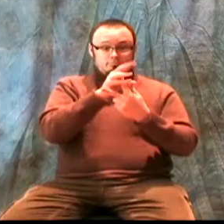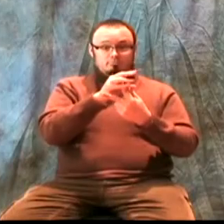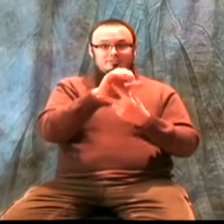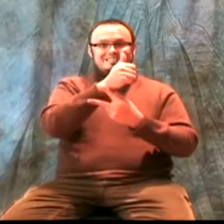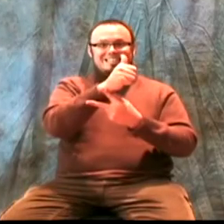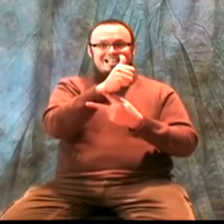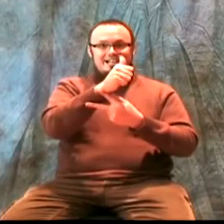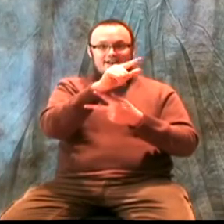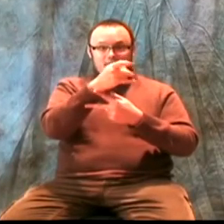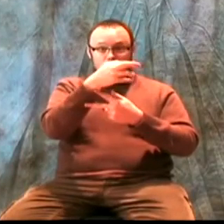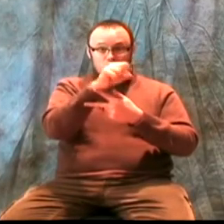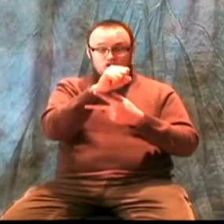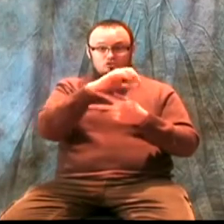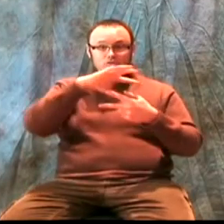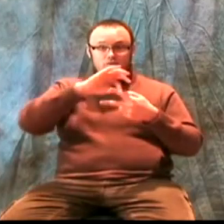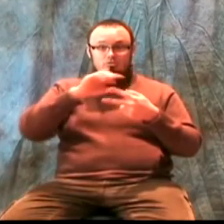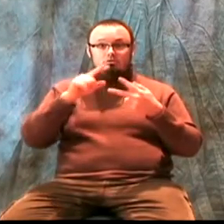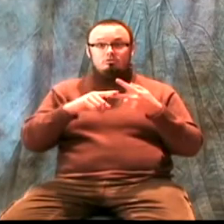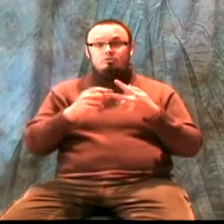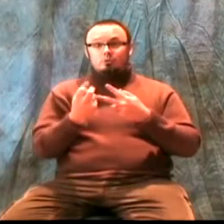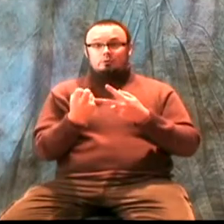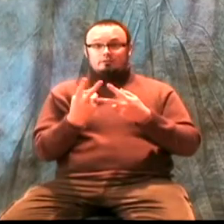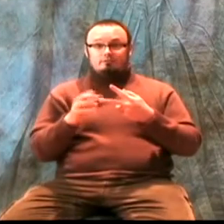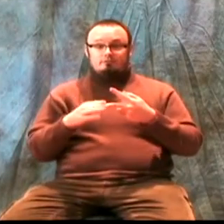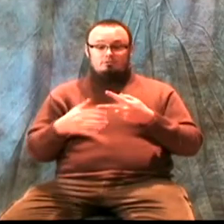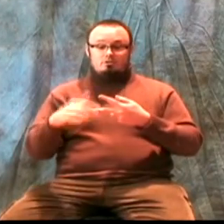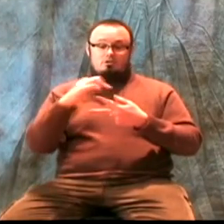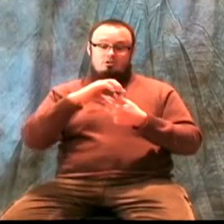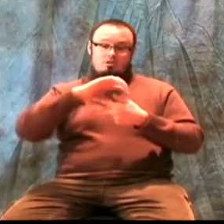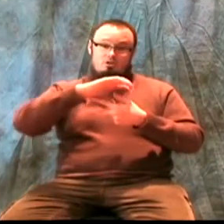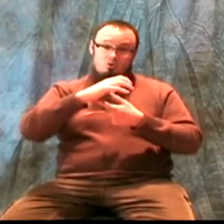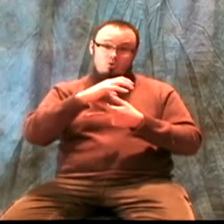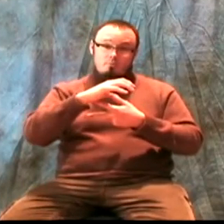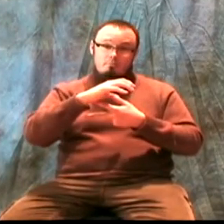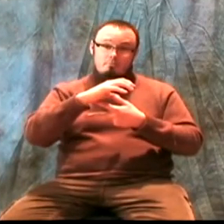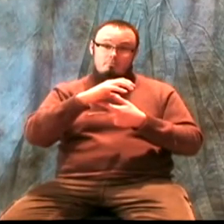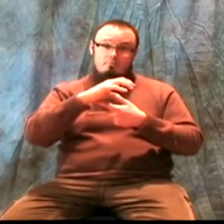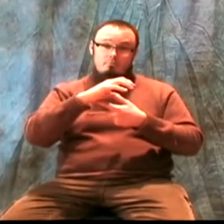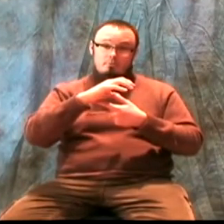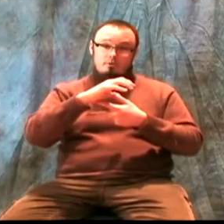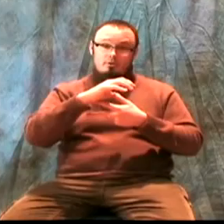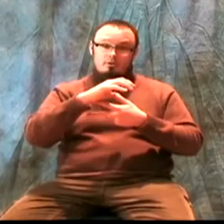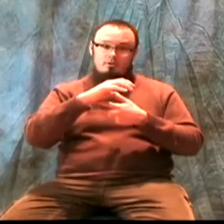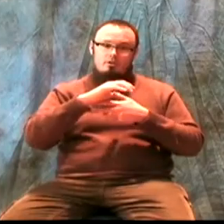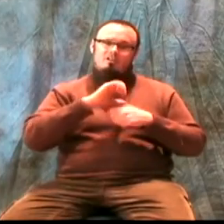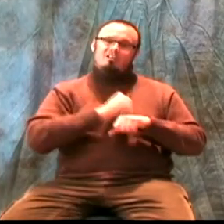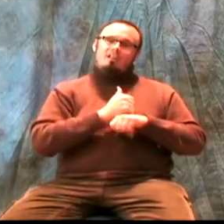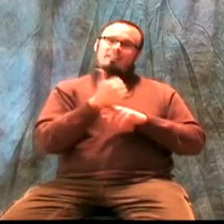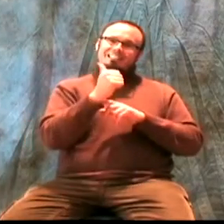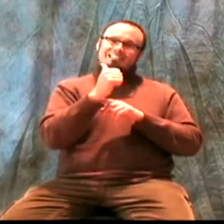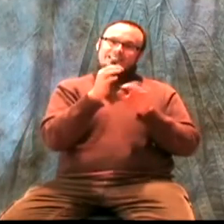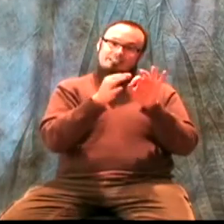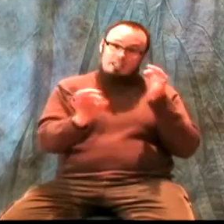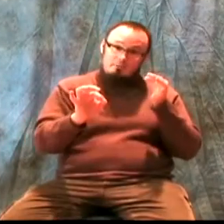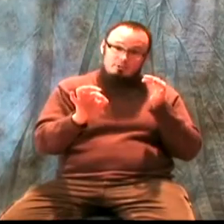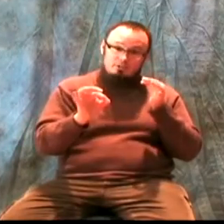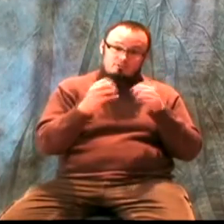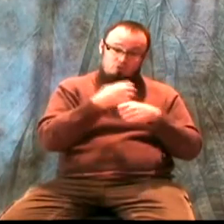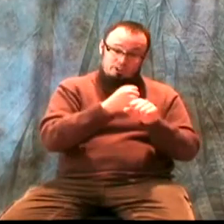10. This group is the precursor to the 10 statements of creation, the 10 plagues in Egypt,